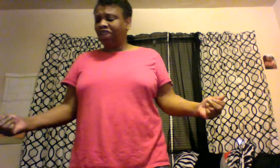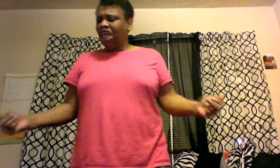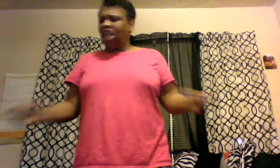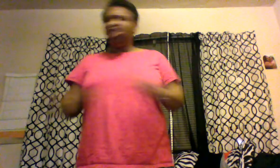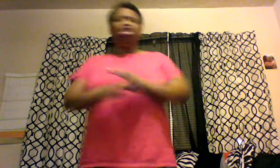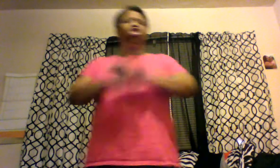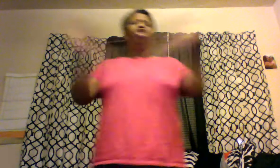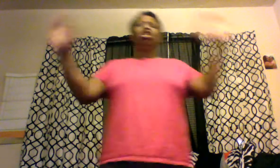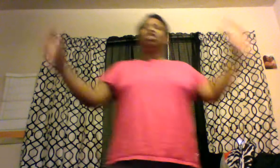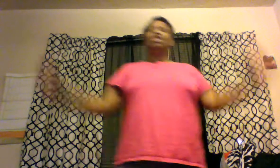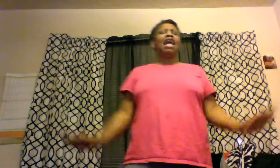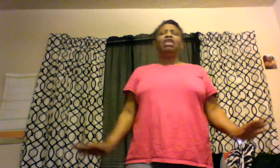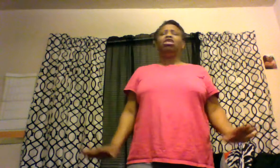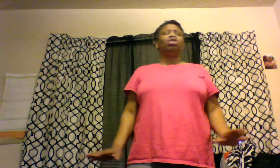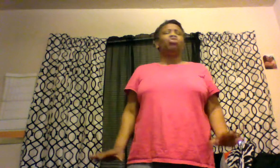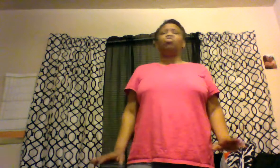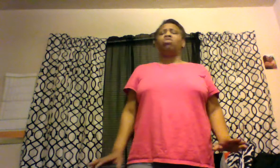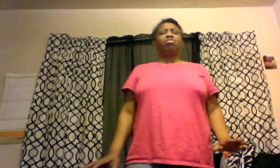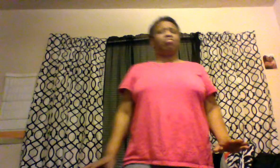and it just shook society to the core.